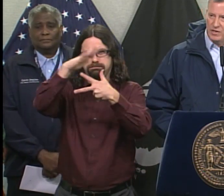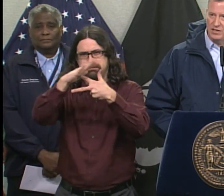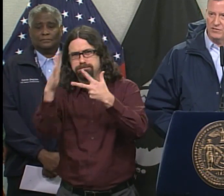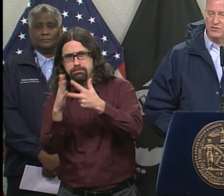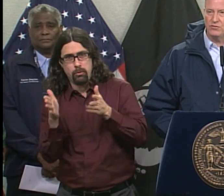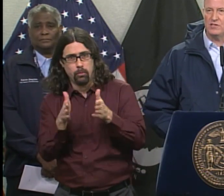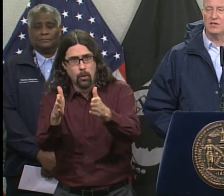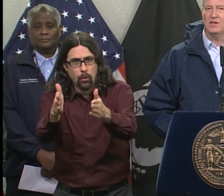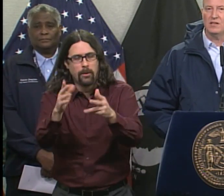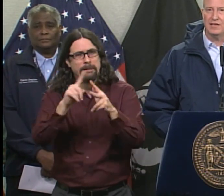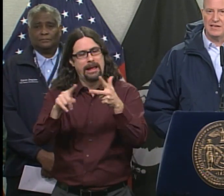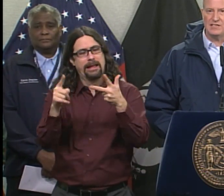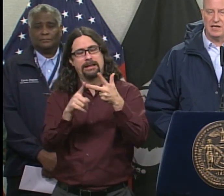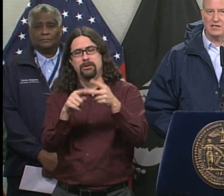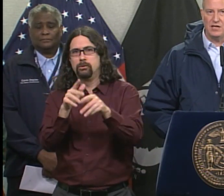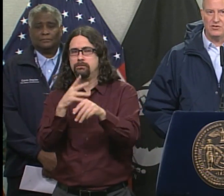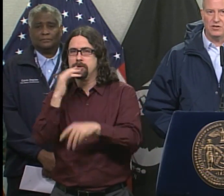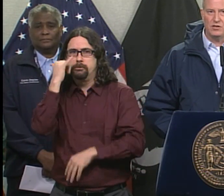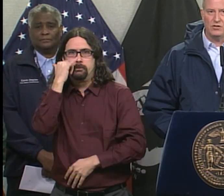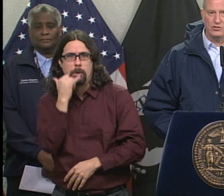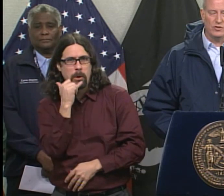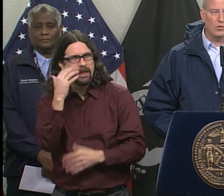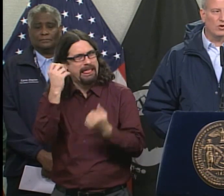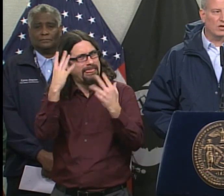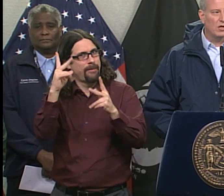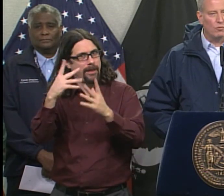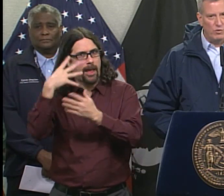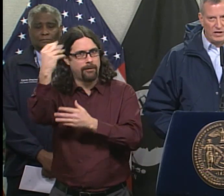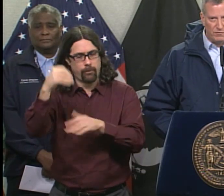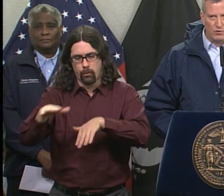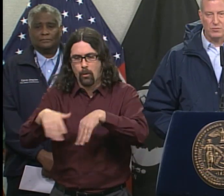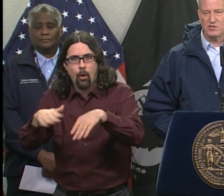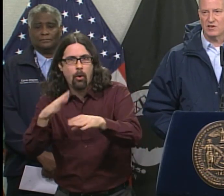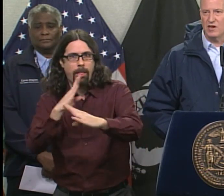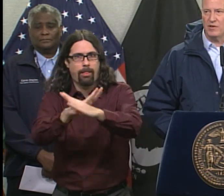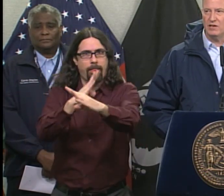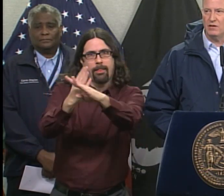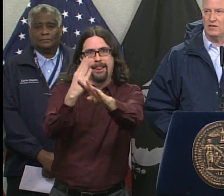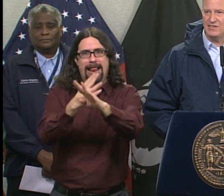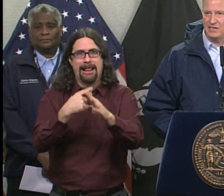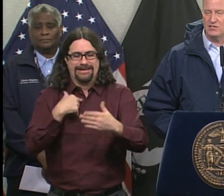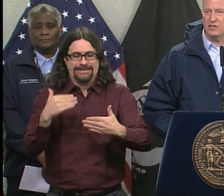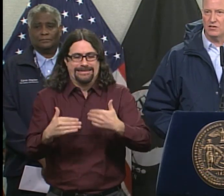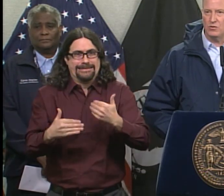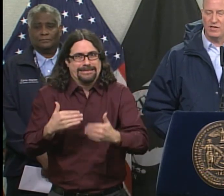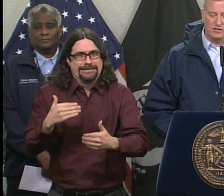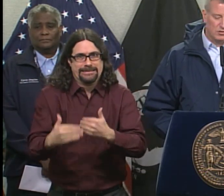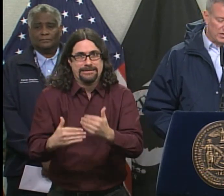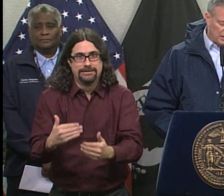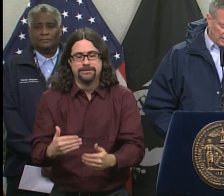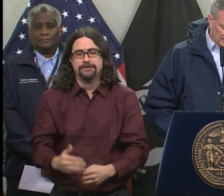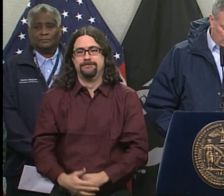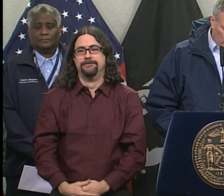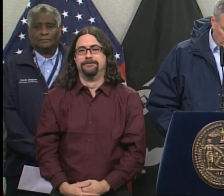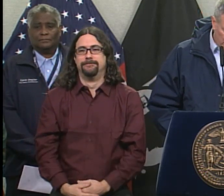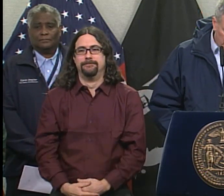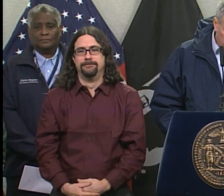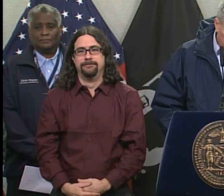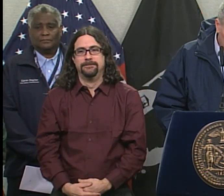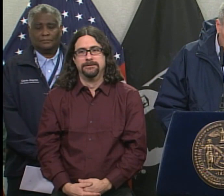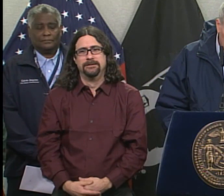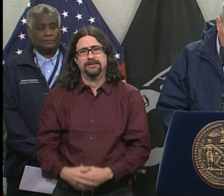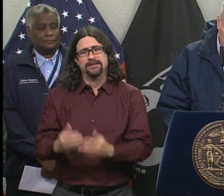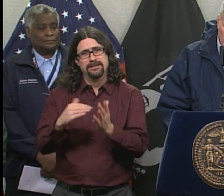in the middle of the streets. Let sanitation do their work. Reinforcements are coming intensely into Queens so we can get that work